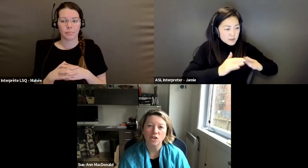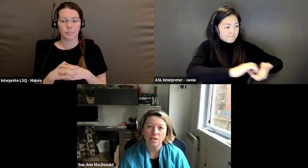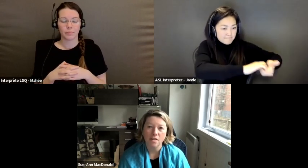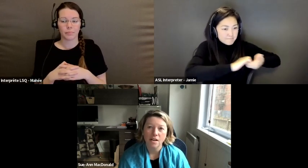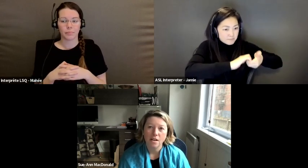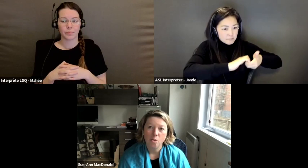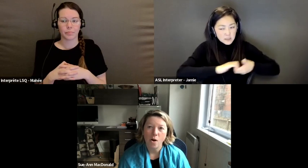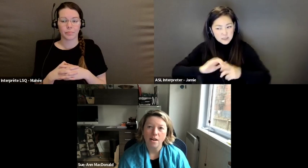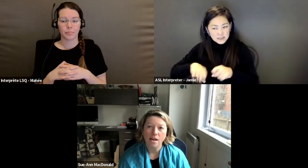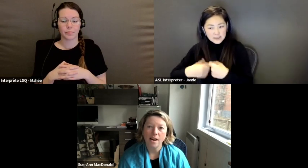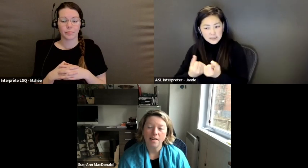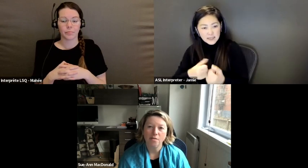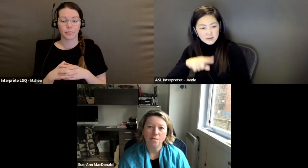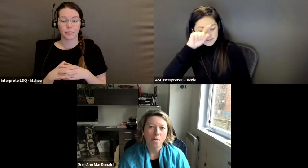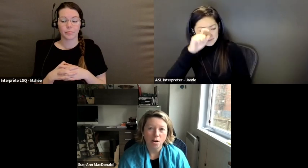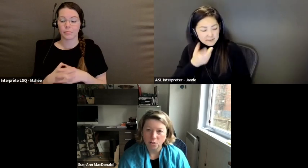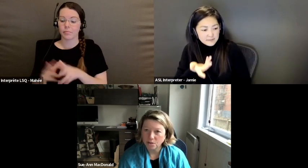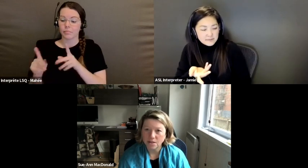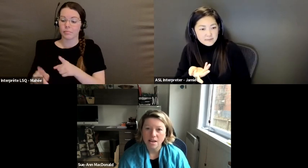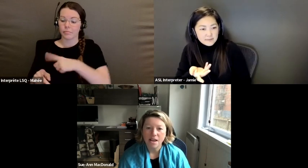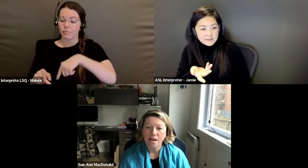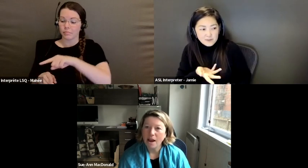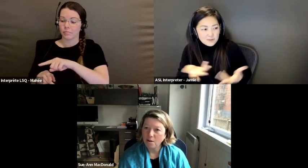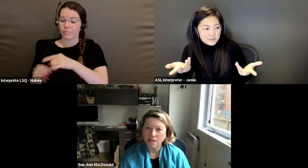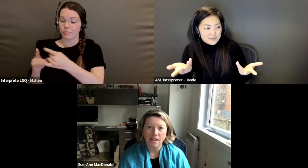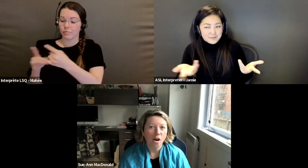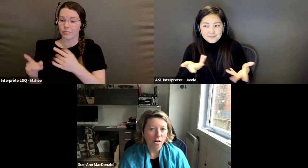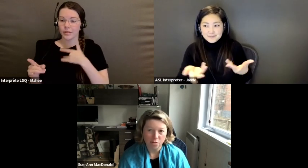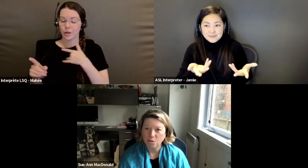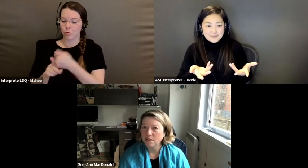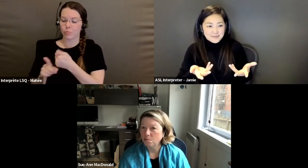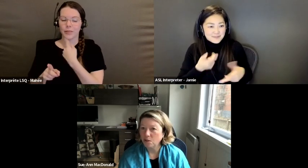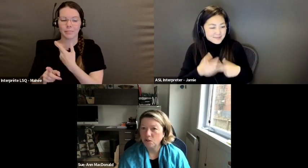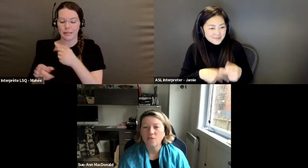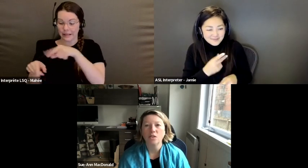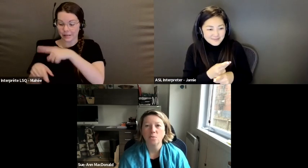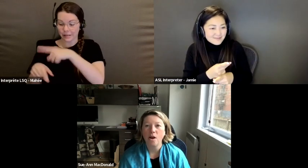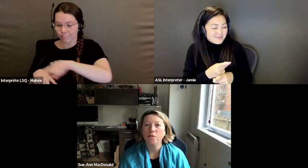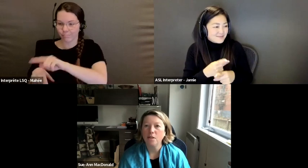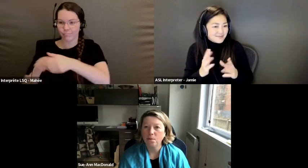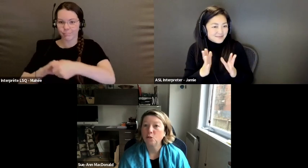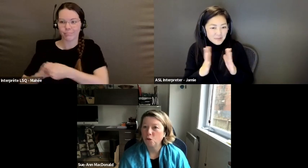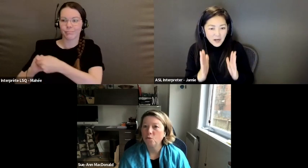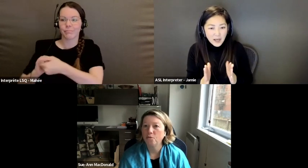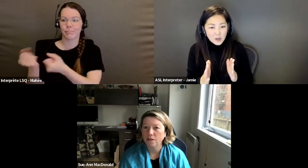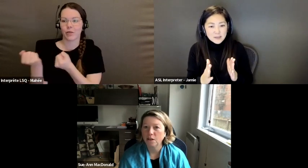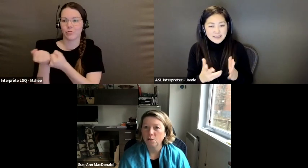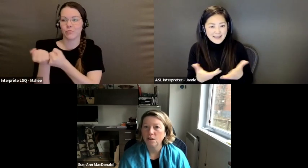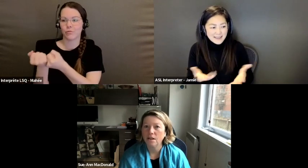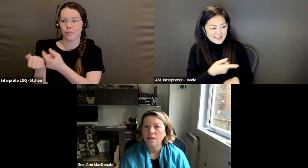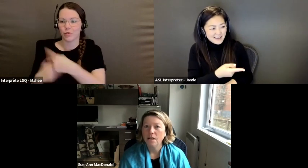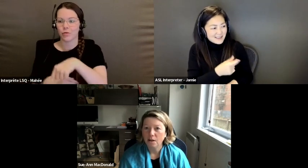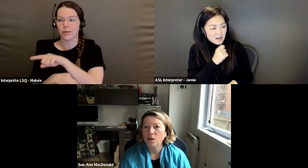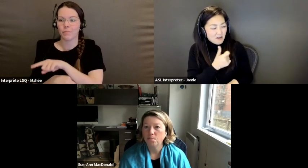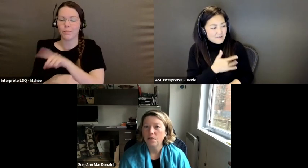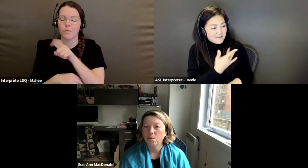have to question what kind of models of housing and offers and supports and services are we offering that people don't feel